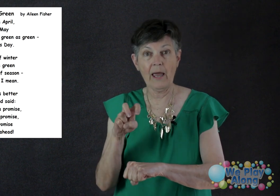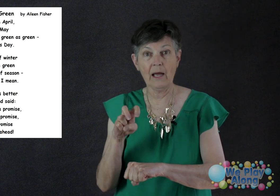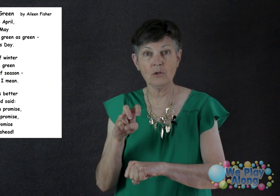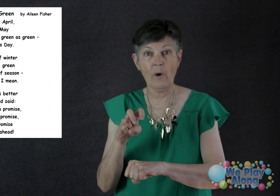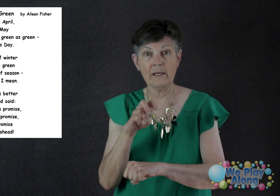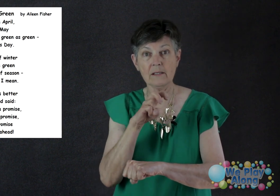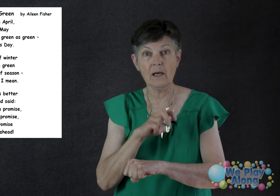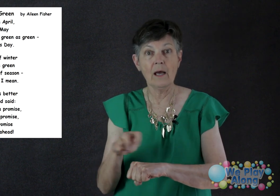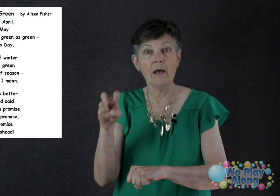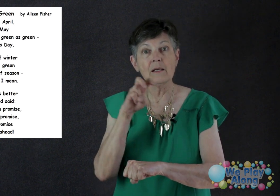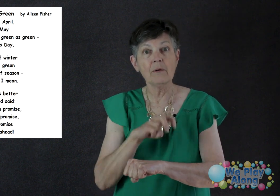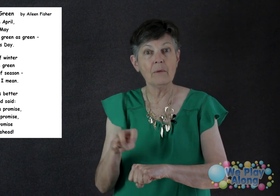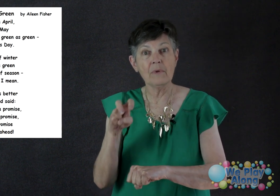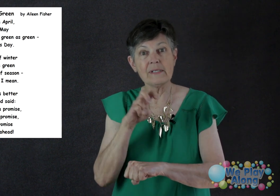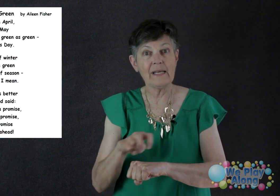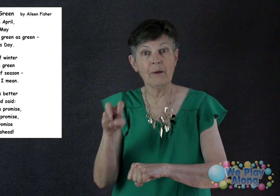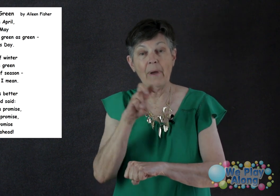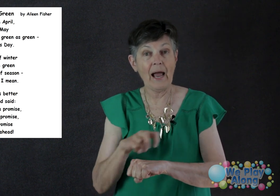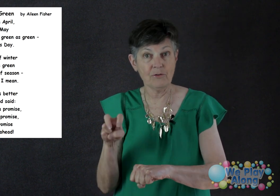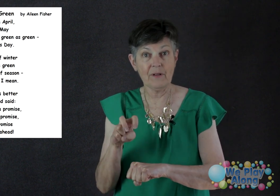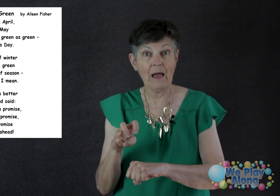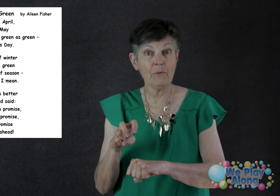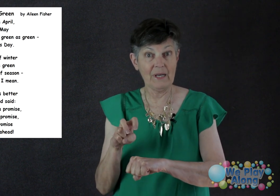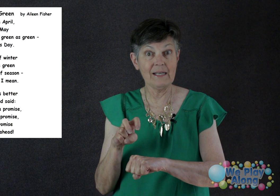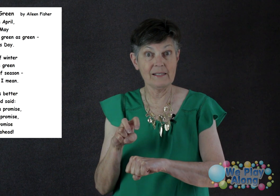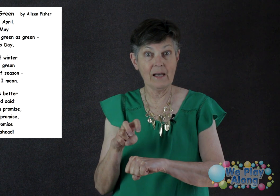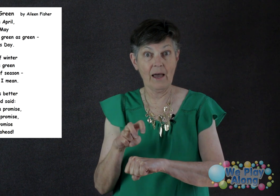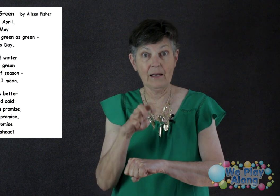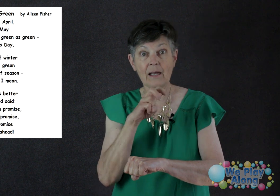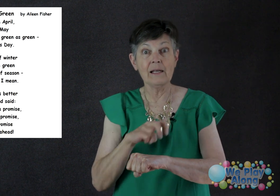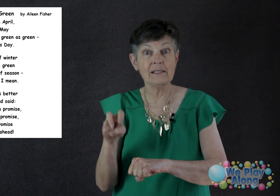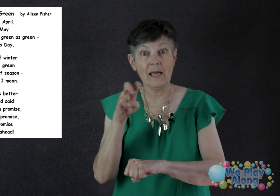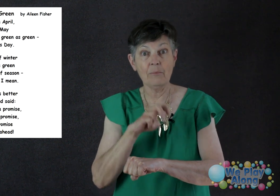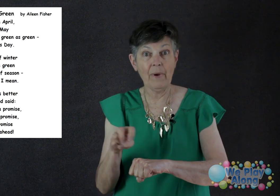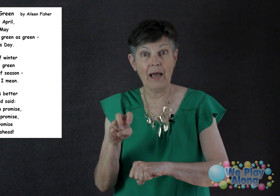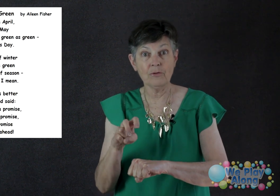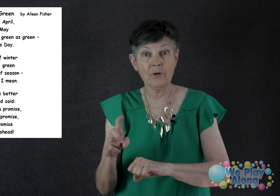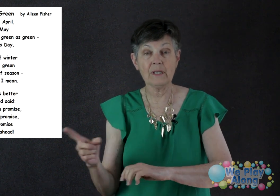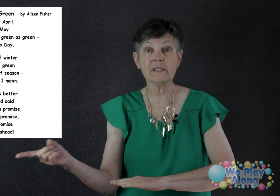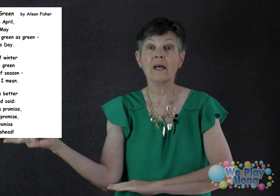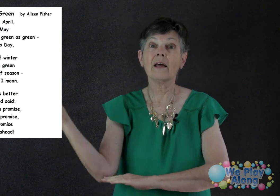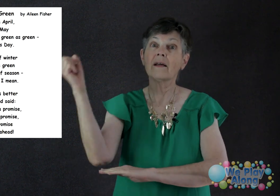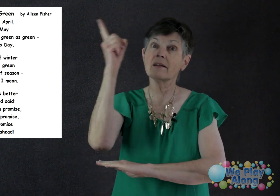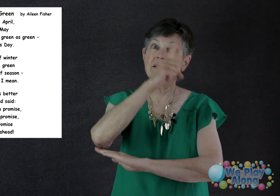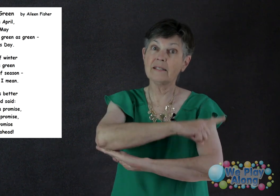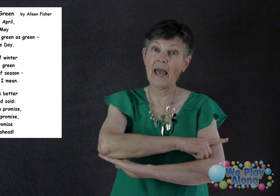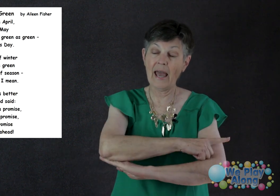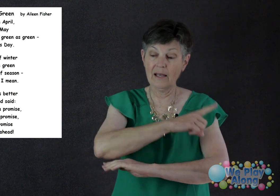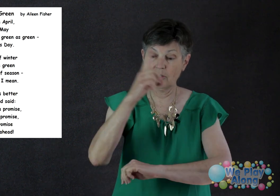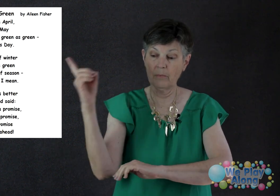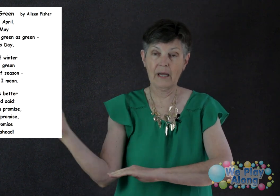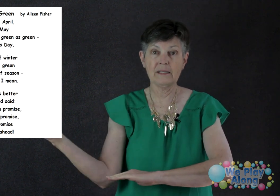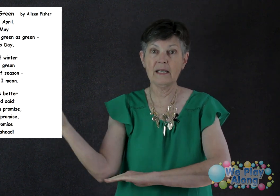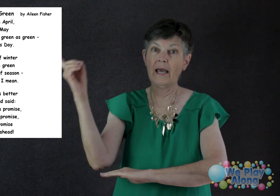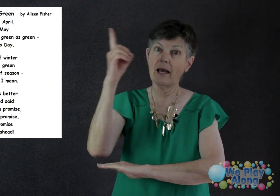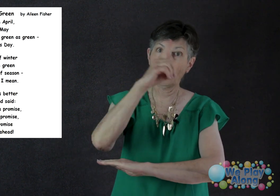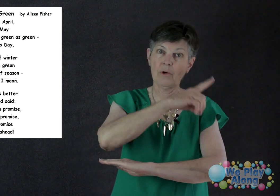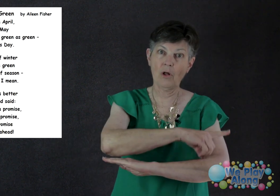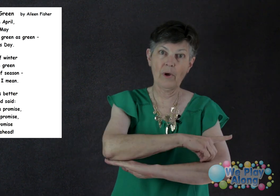hand twice. St. Patrick, that would be his sign. St. Patrick's Day. So make a D hand coming all the way